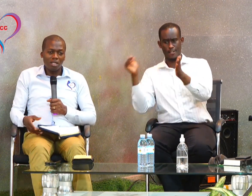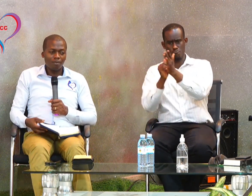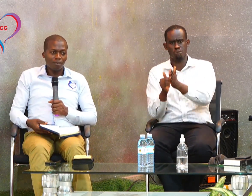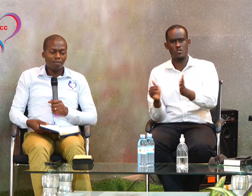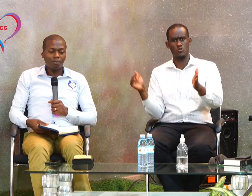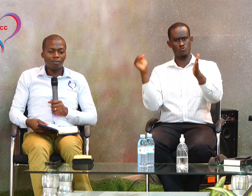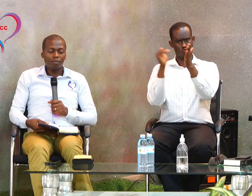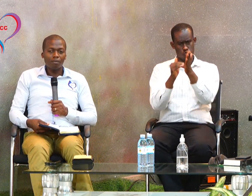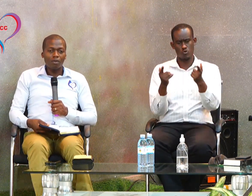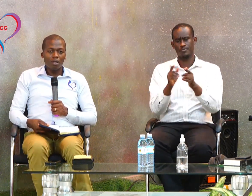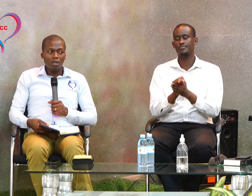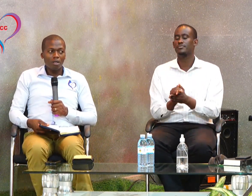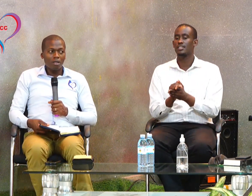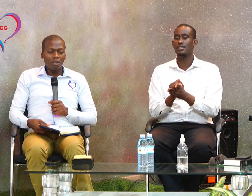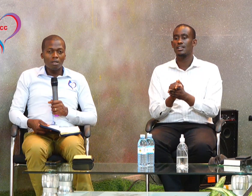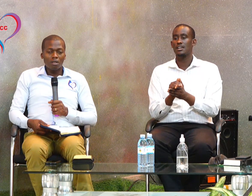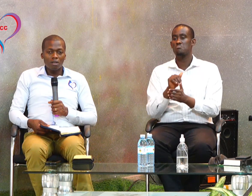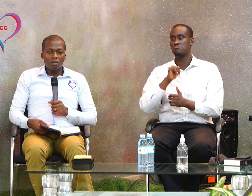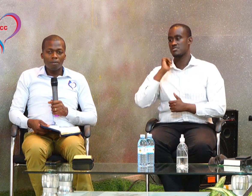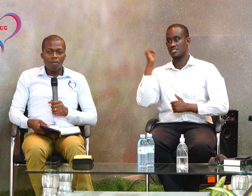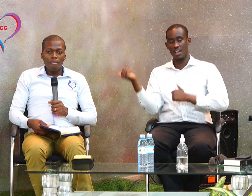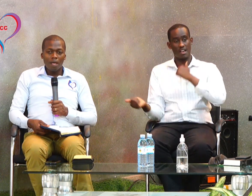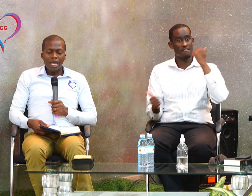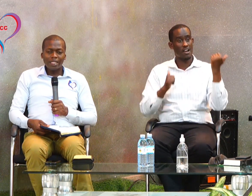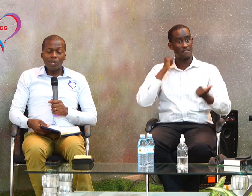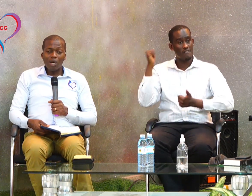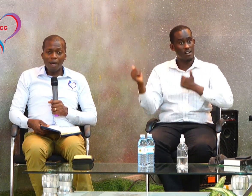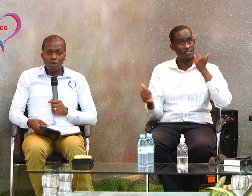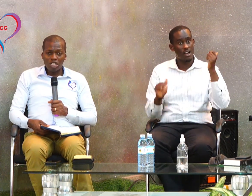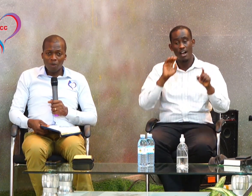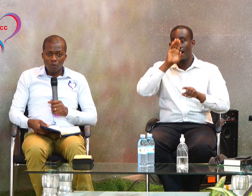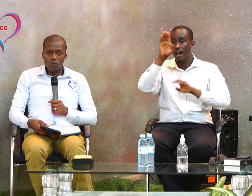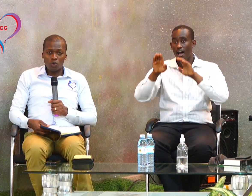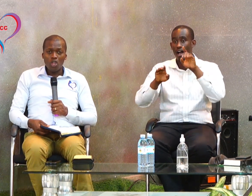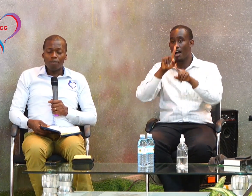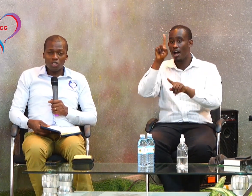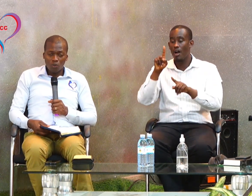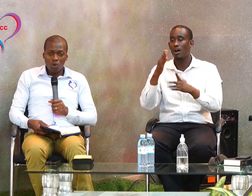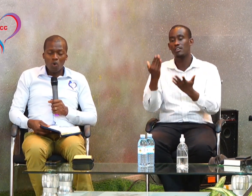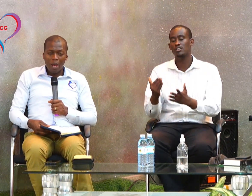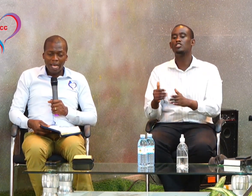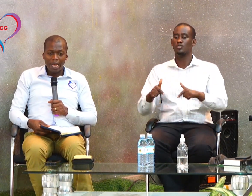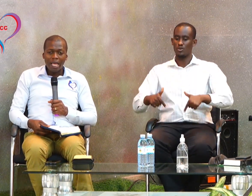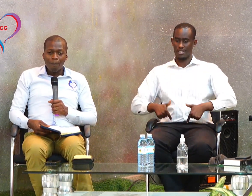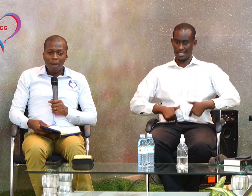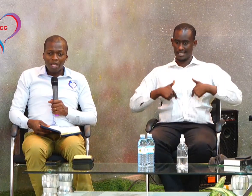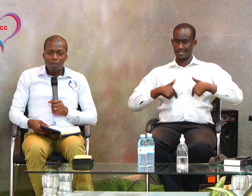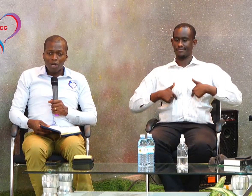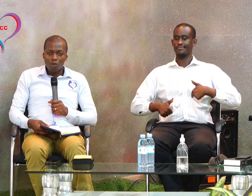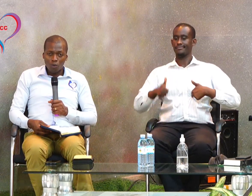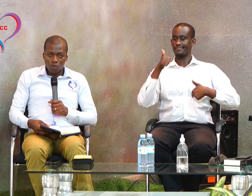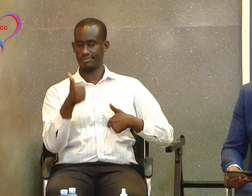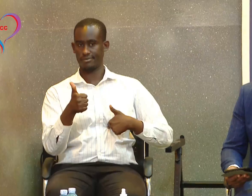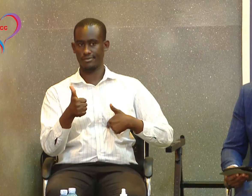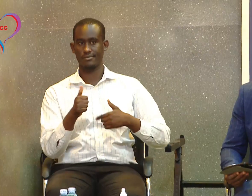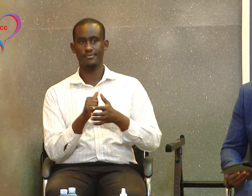byennyini. And others ask questions so that they can do live the right way. Naye ate waliwo ababuuza ebibuuzo basobole okubanga babeera mu bulamu. I